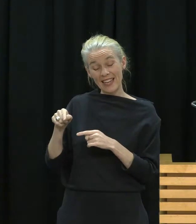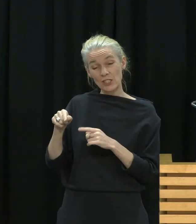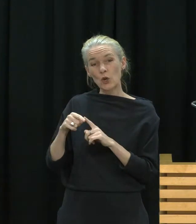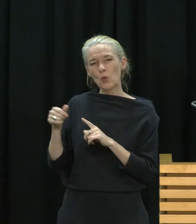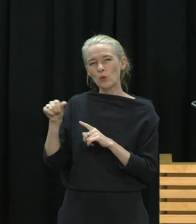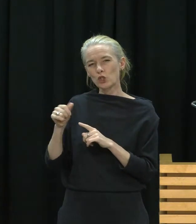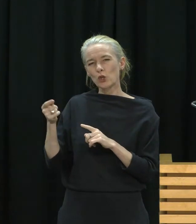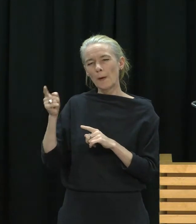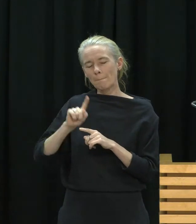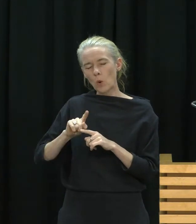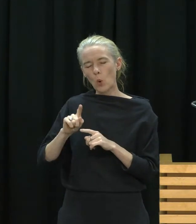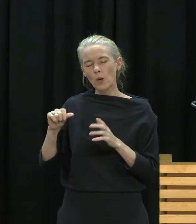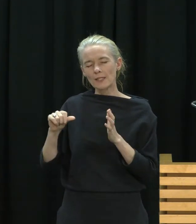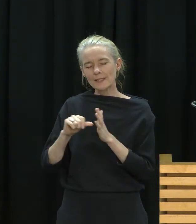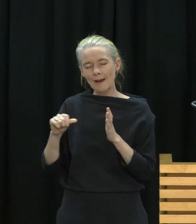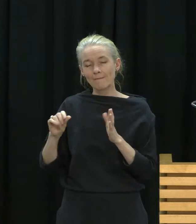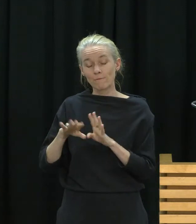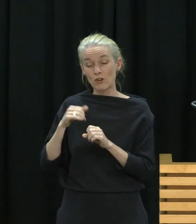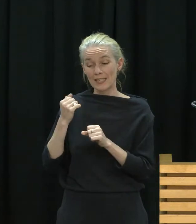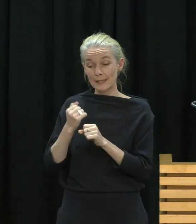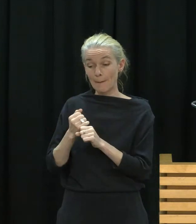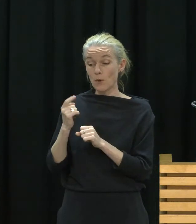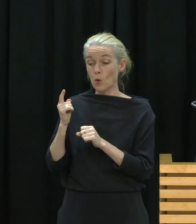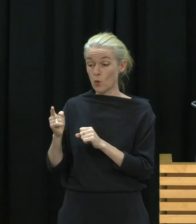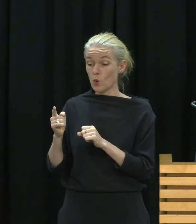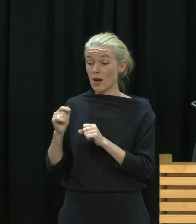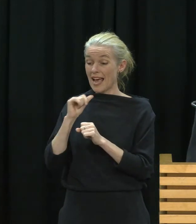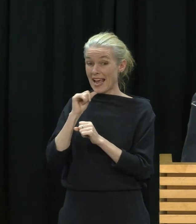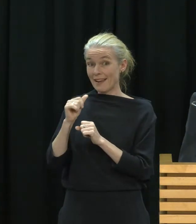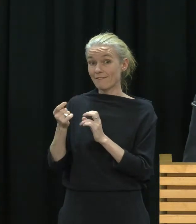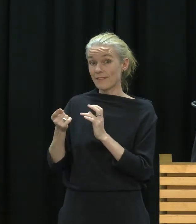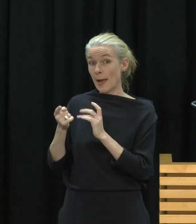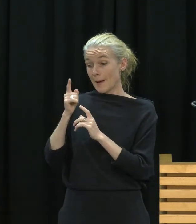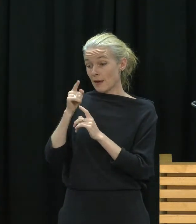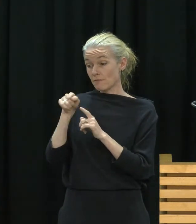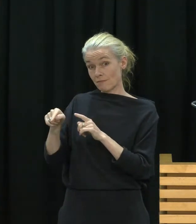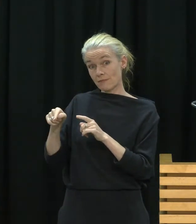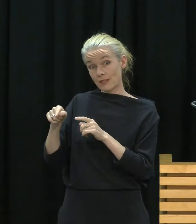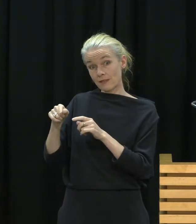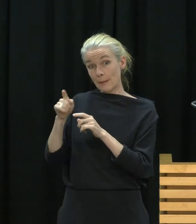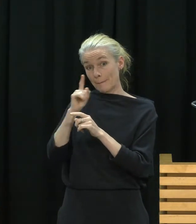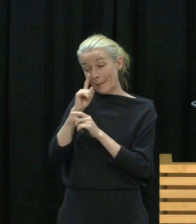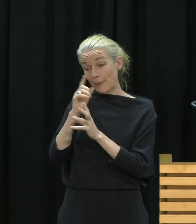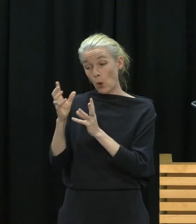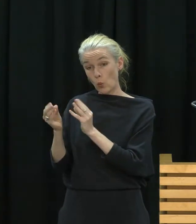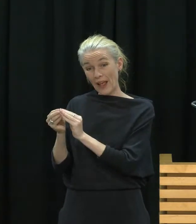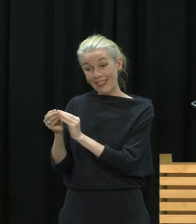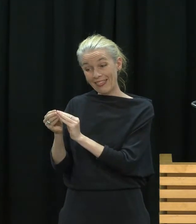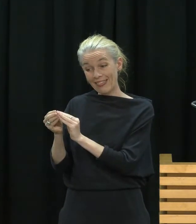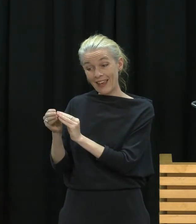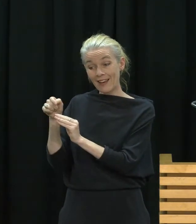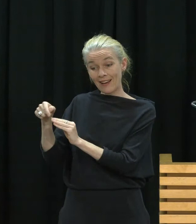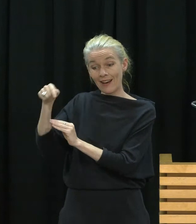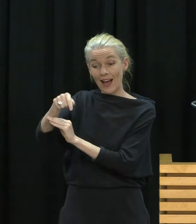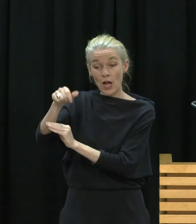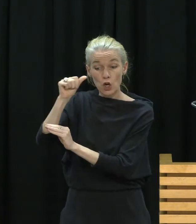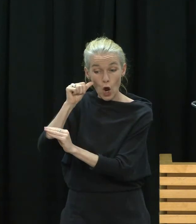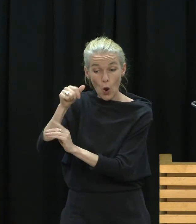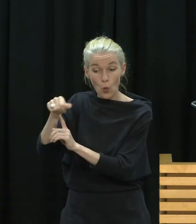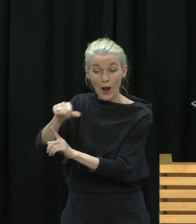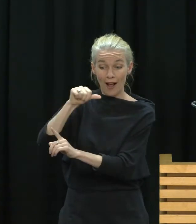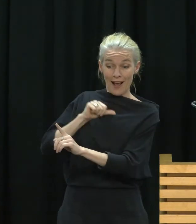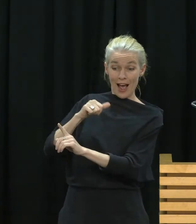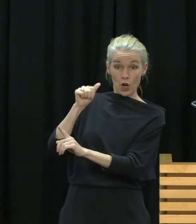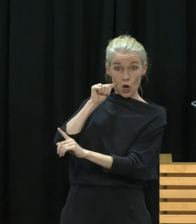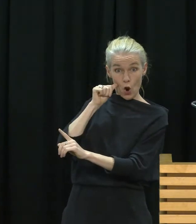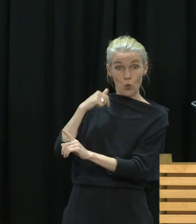for a bit this time? I'll share an observation, and the Director General will no doubt want to add to that. In the Papatoetoe case, there was a longer